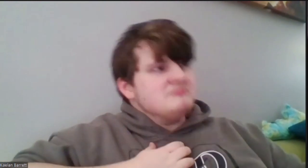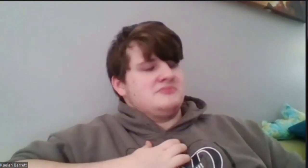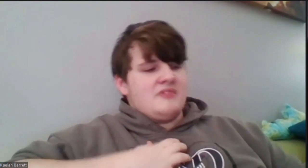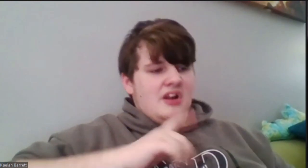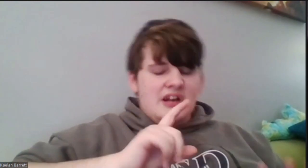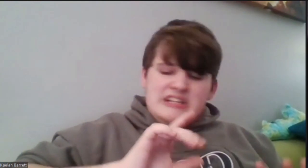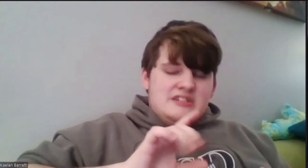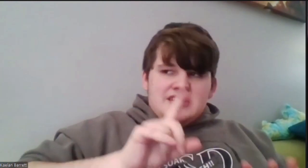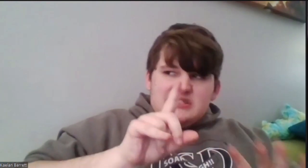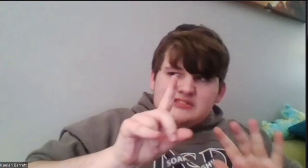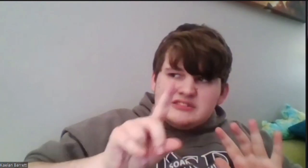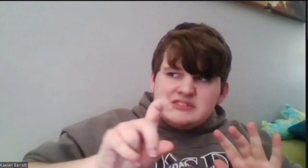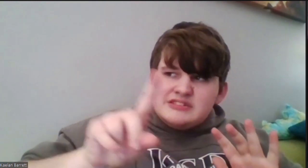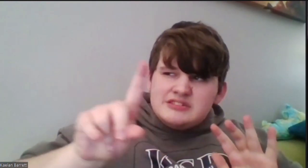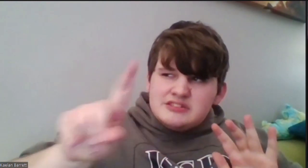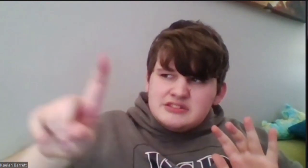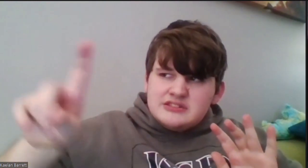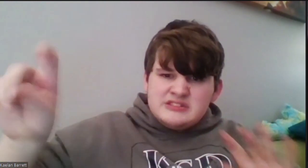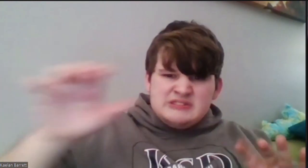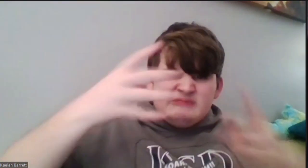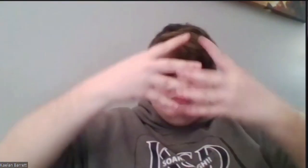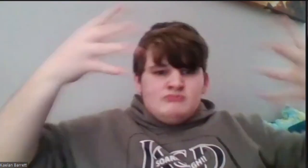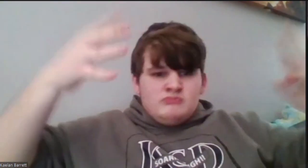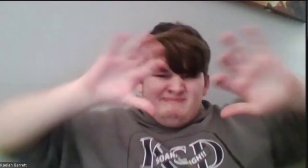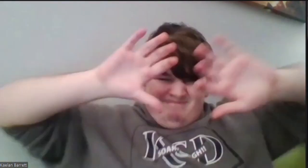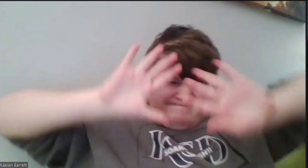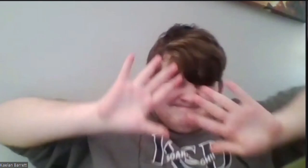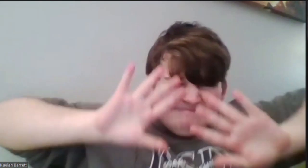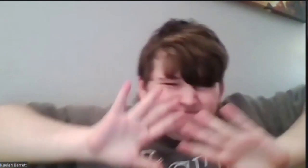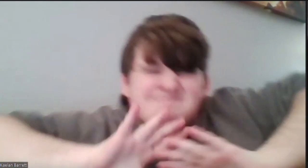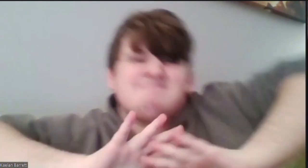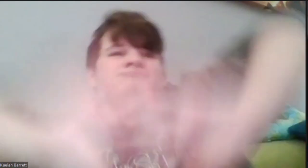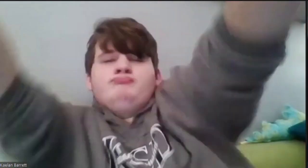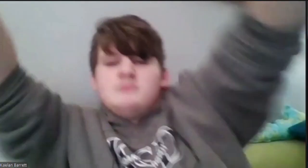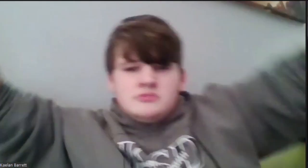So Scrooge takes the hint and walks over to the graveyard.